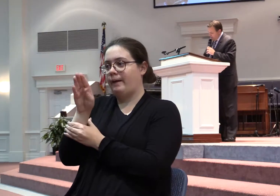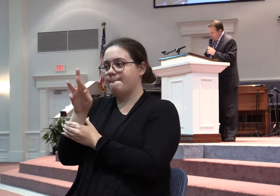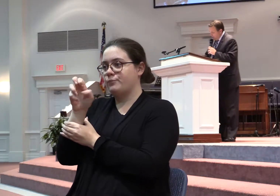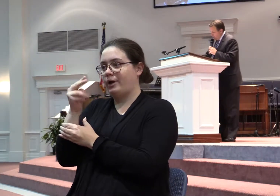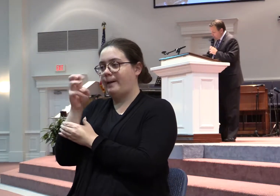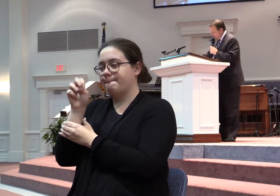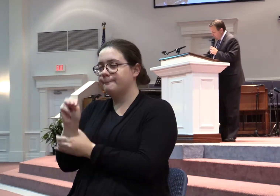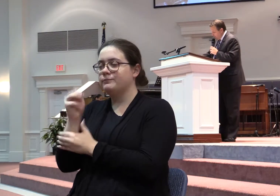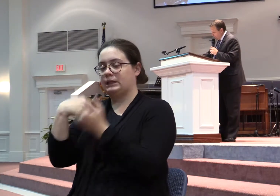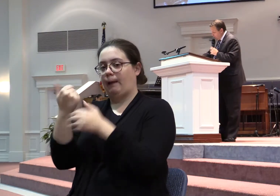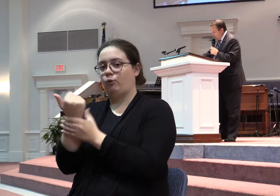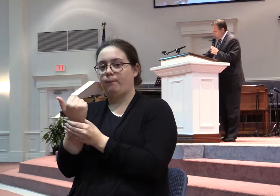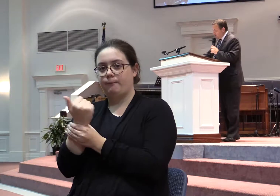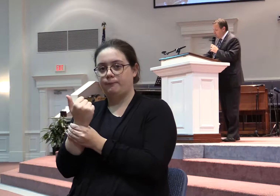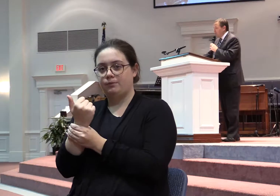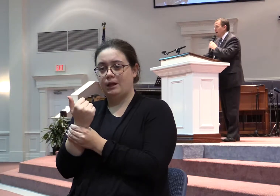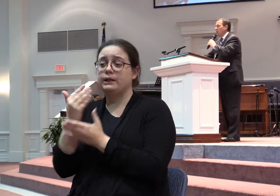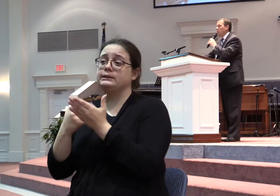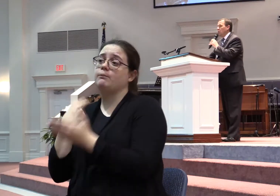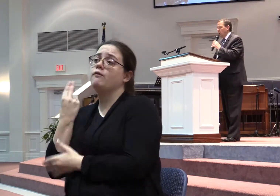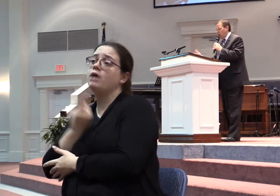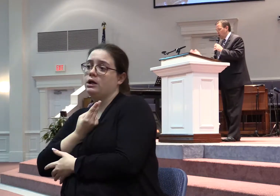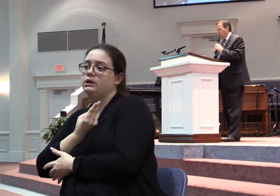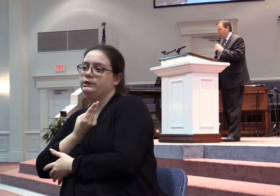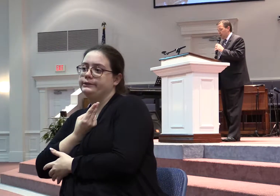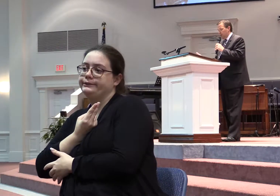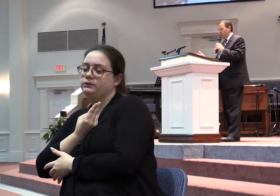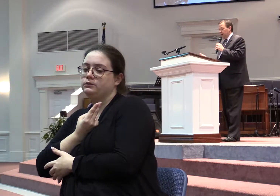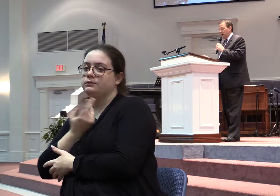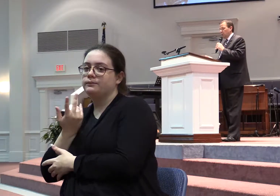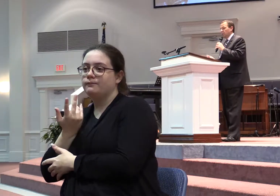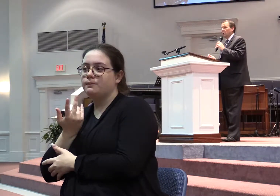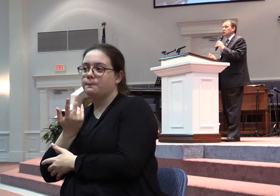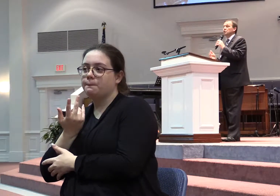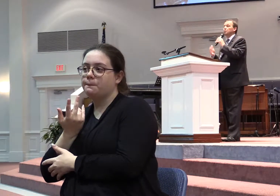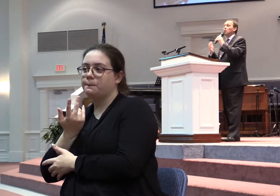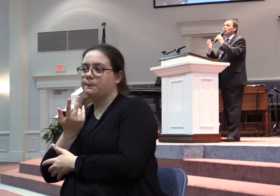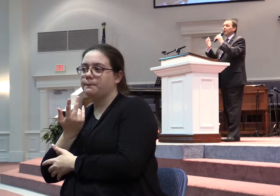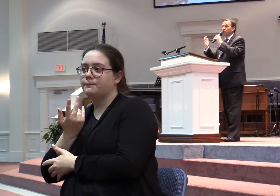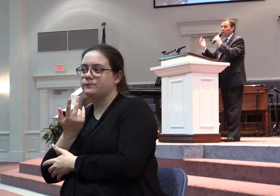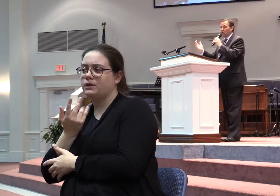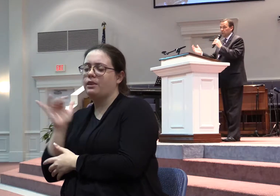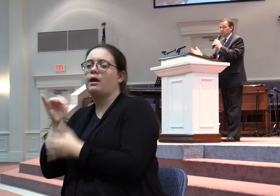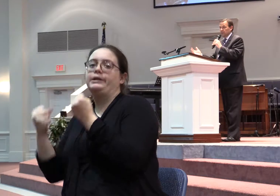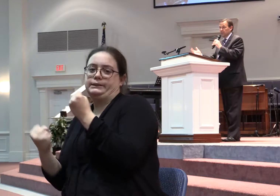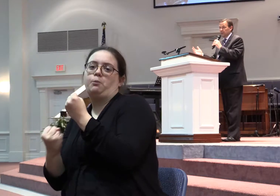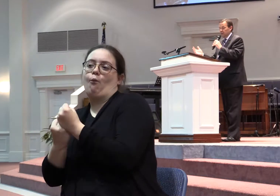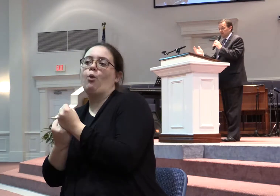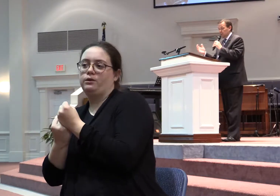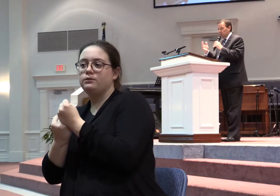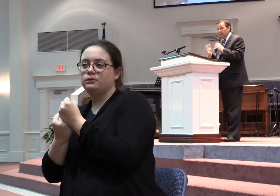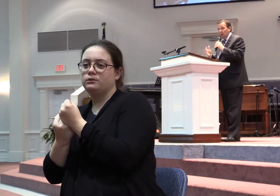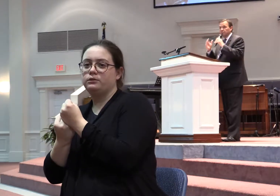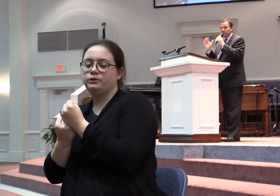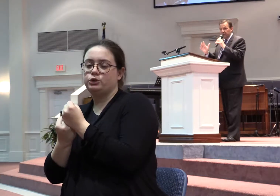then there are those of us who are to follow along in what I would call supporting roles